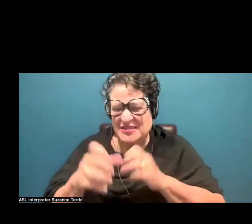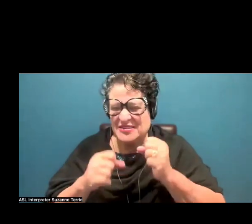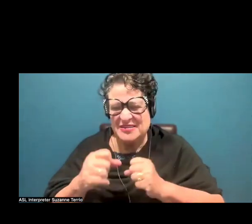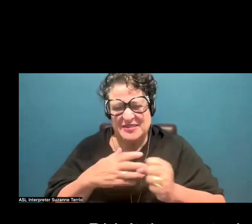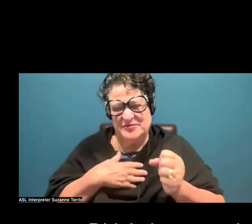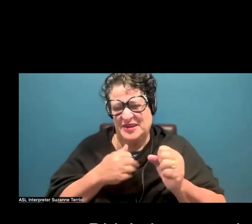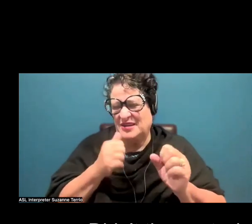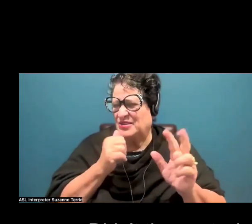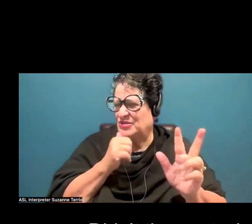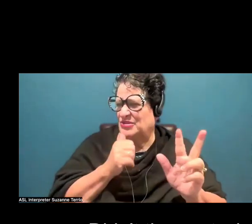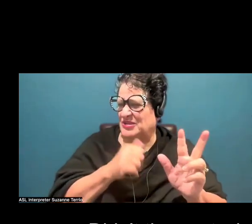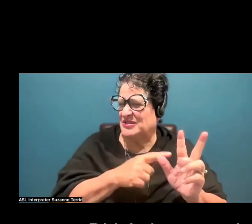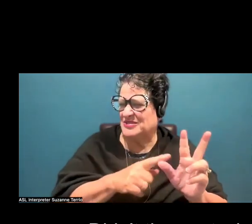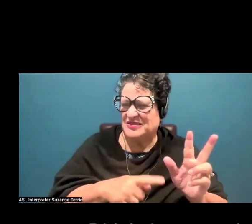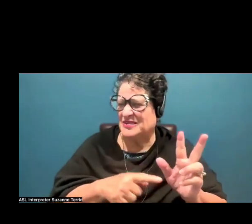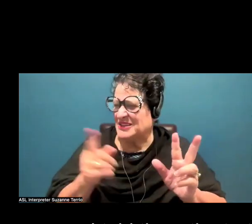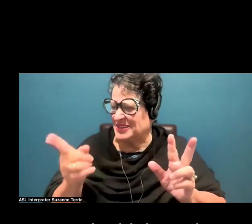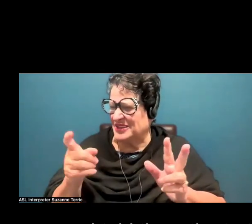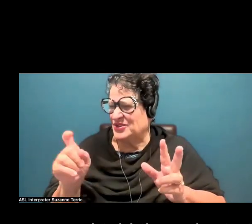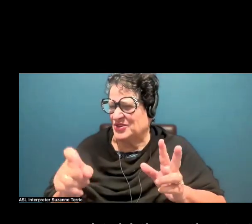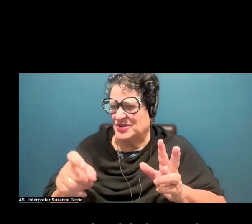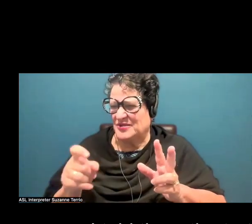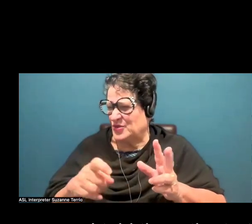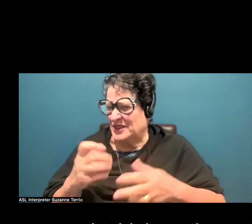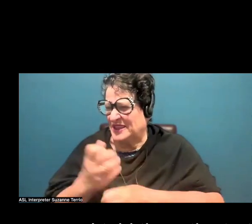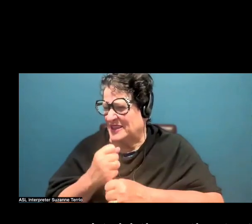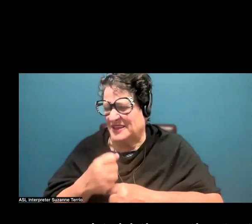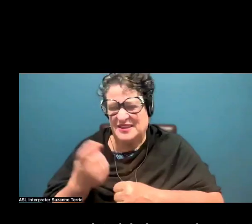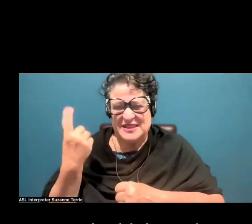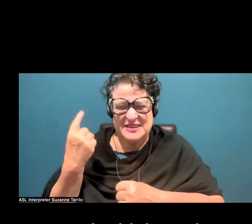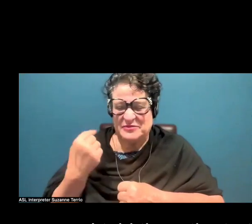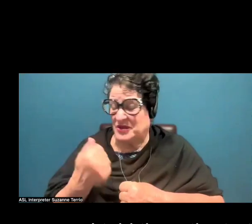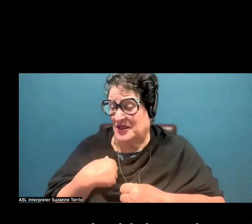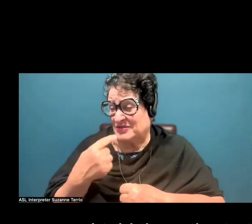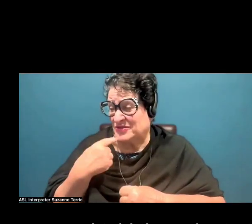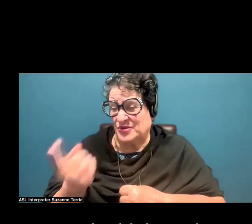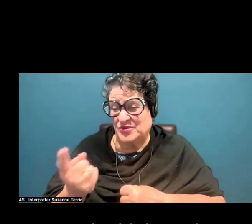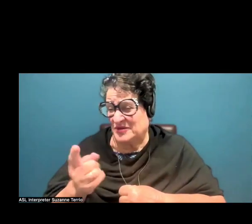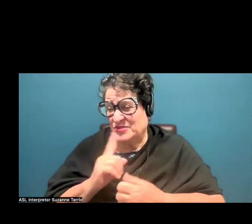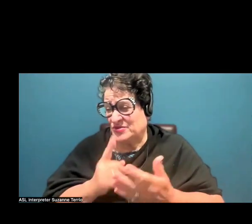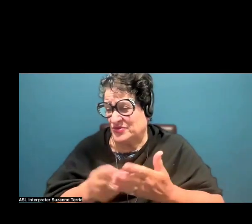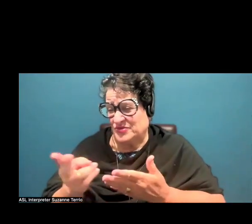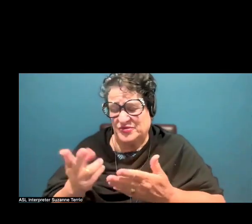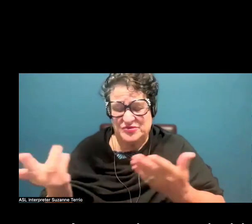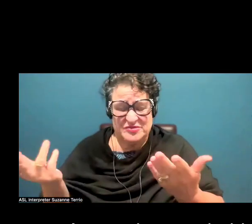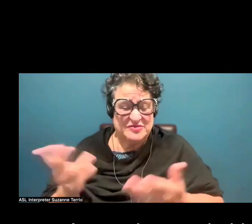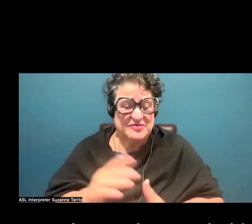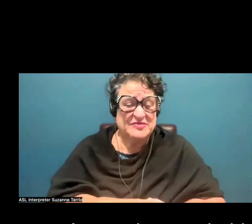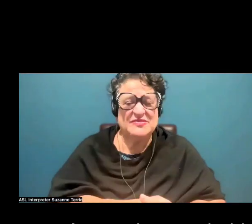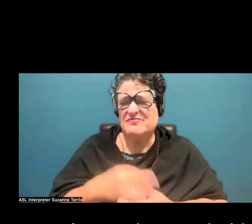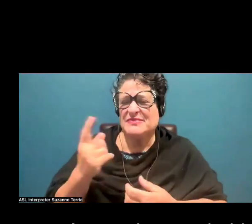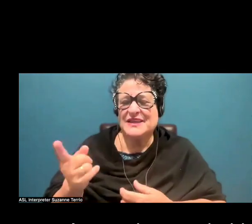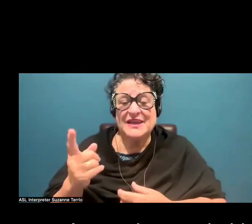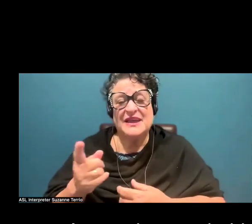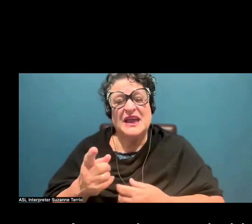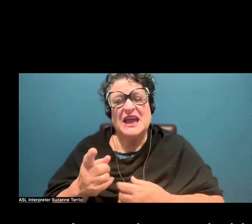lives. Didn't they get what they needed last summer? I told them the truth, as much of it as they have a right to, anyway. Anger simmers